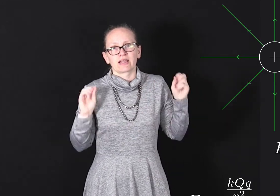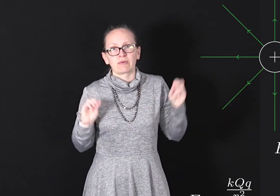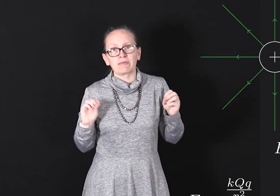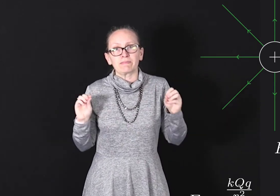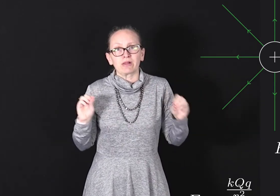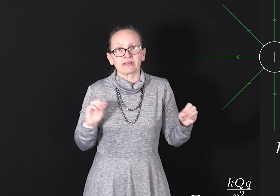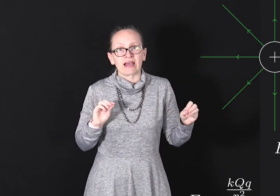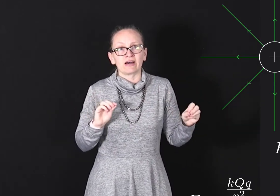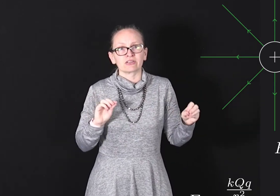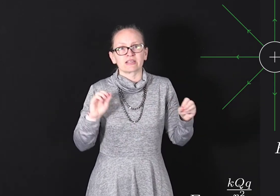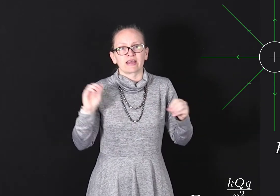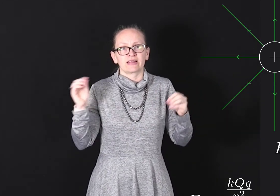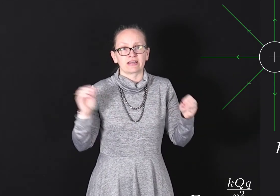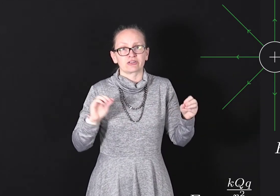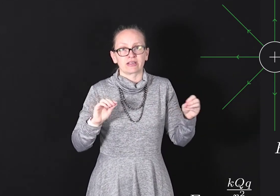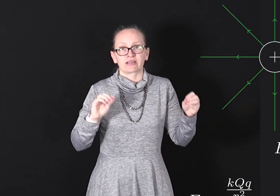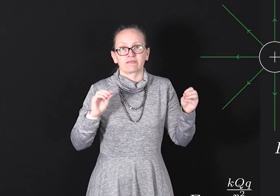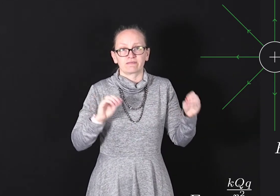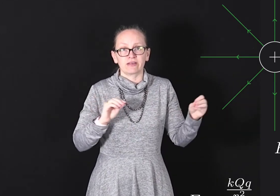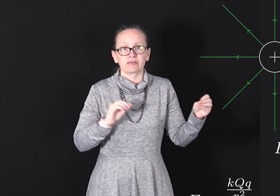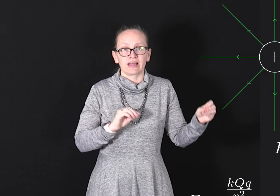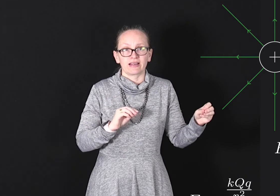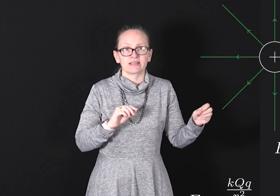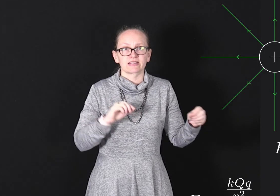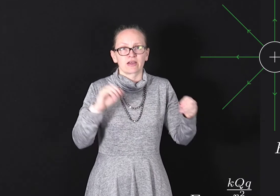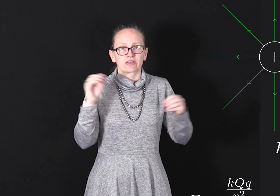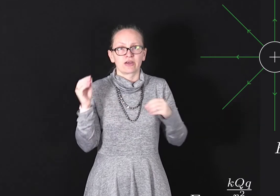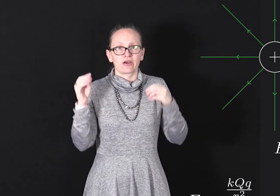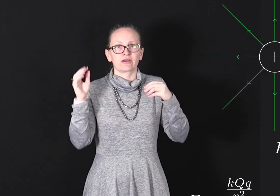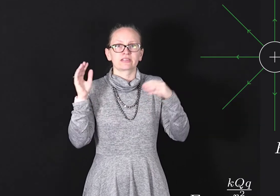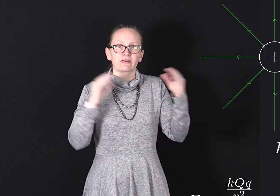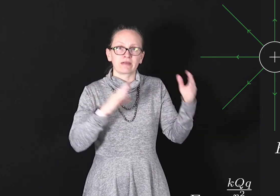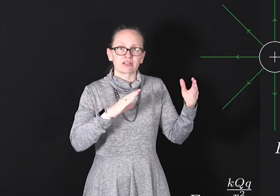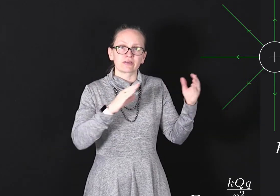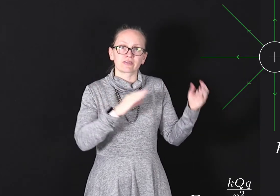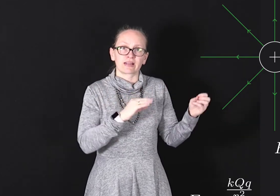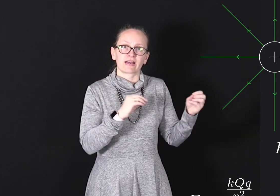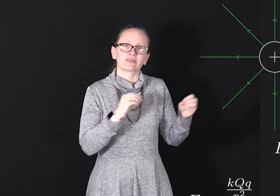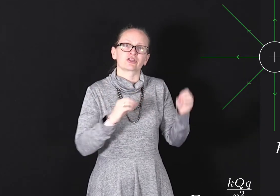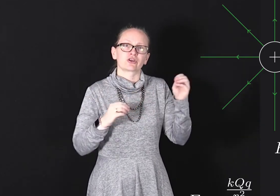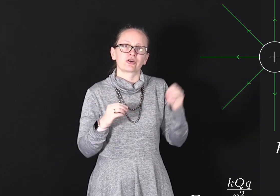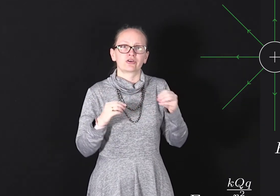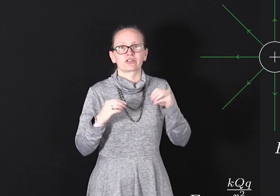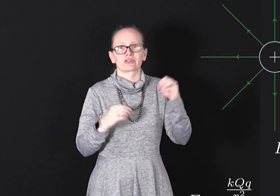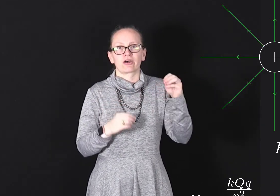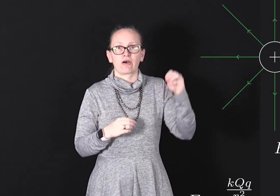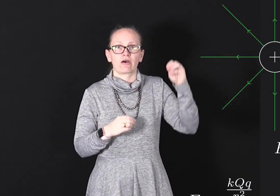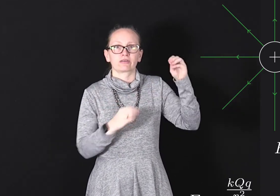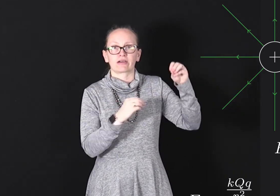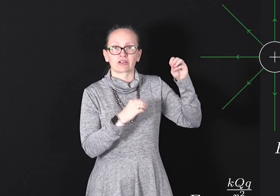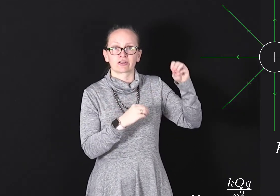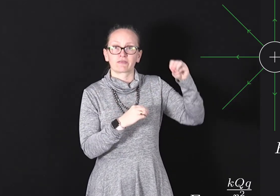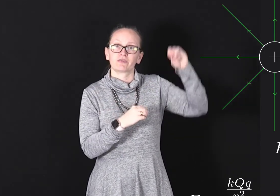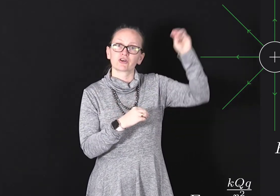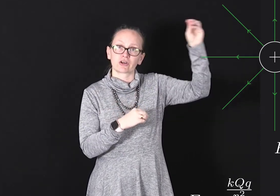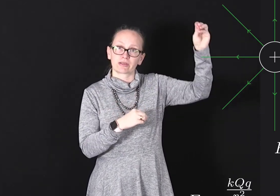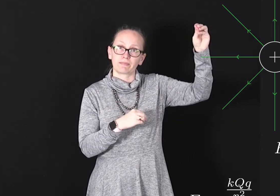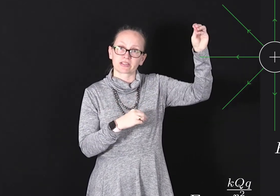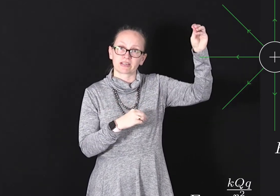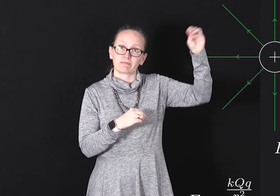when we plot out electric field lines, the direction of the lines shows the direction of the force on a positive